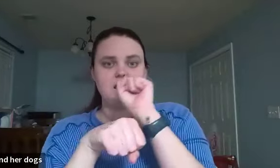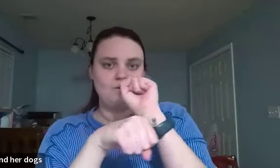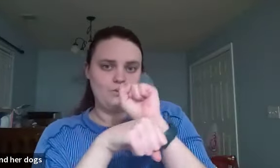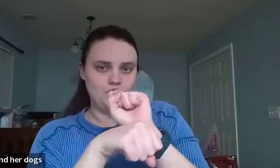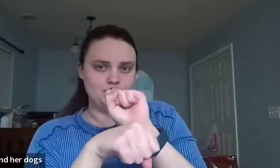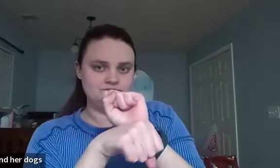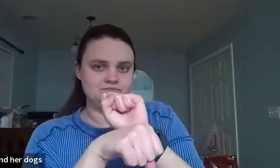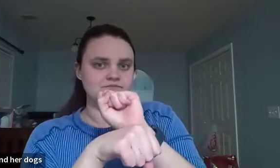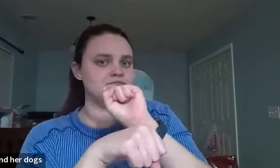Yeah. Work.